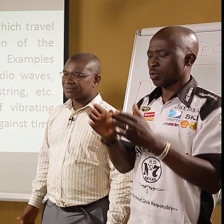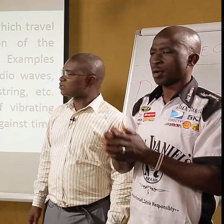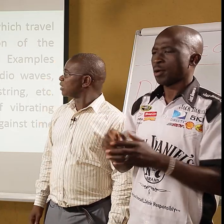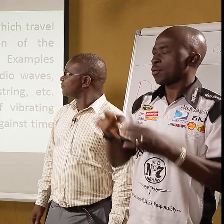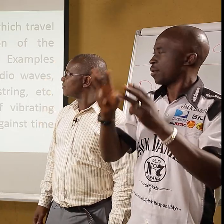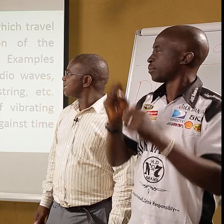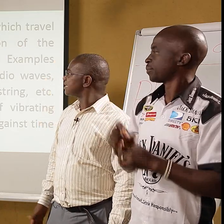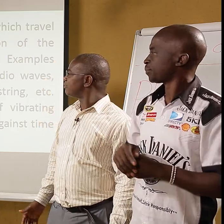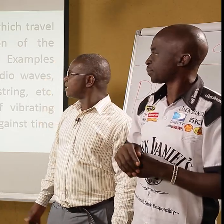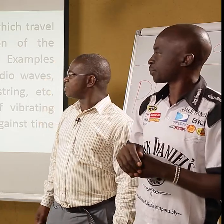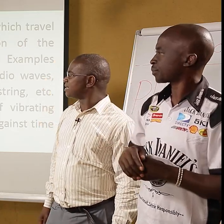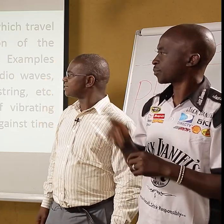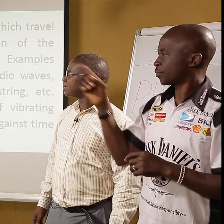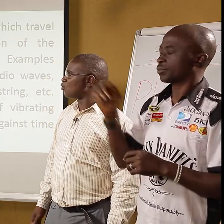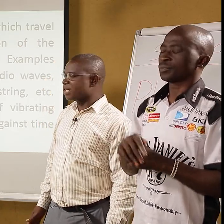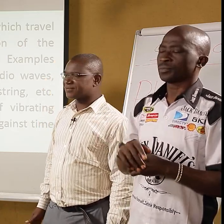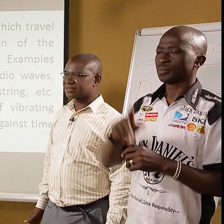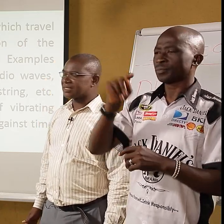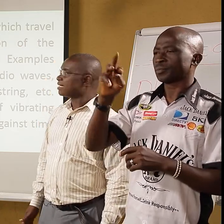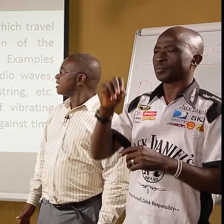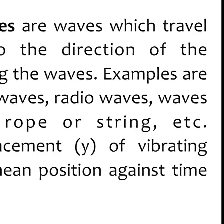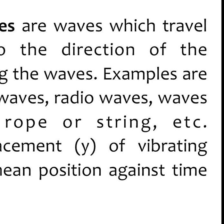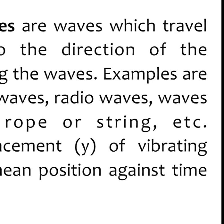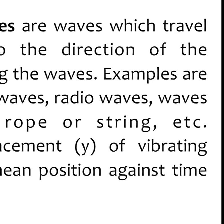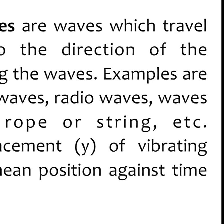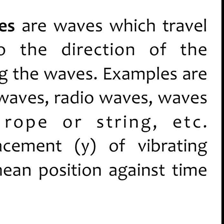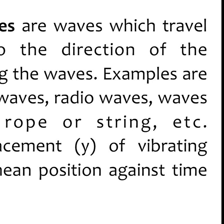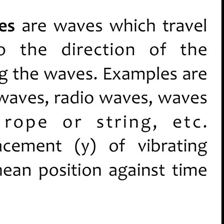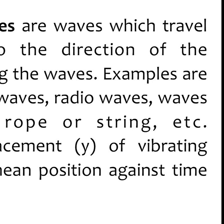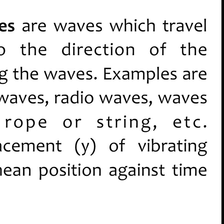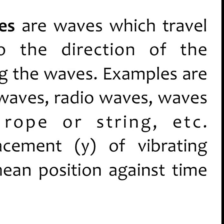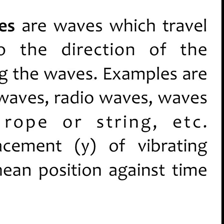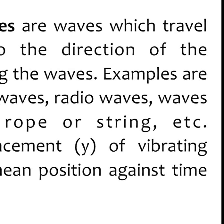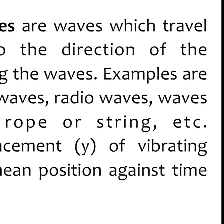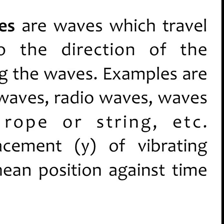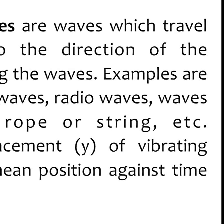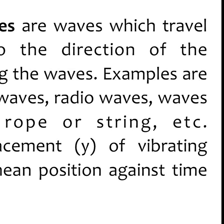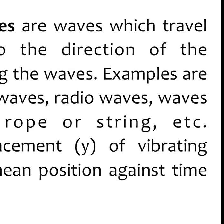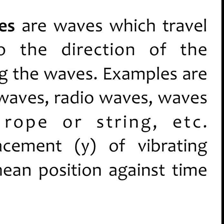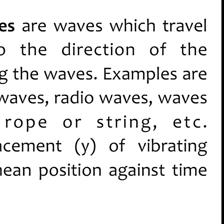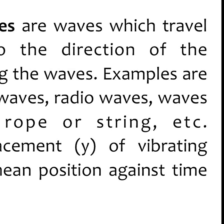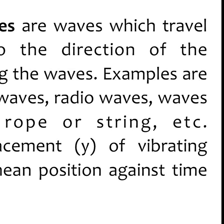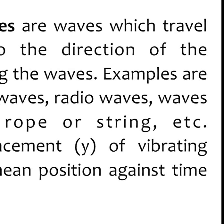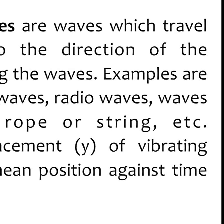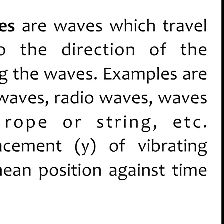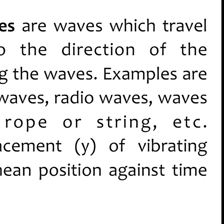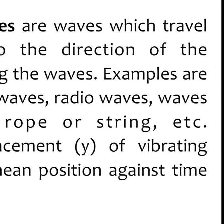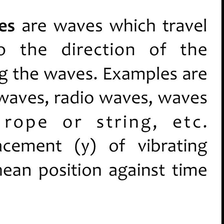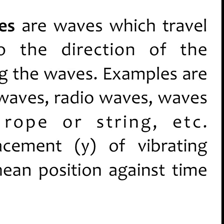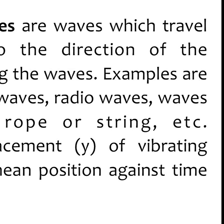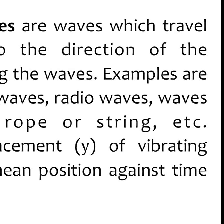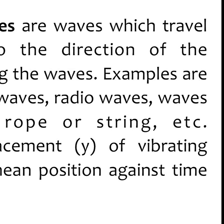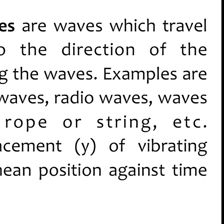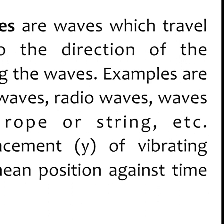are transverse waves? This simply means waves which travel perpendicularly to the direction of